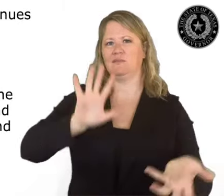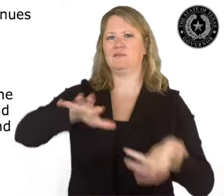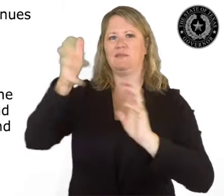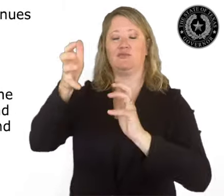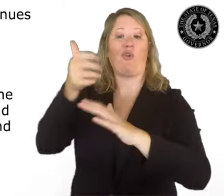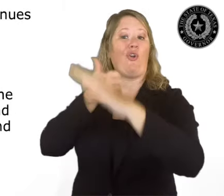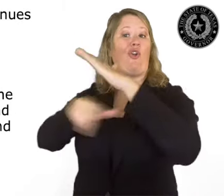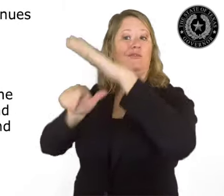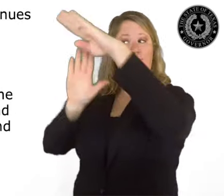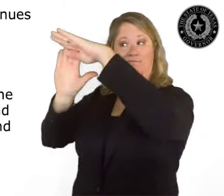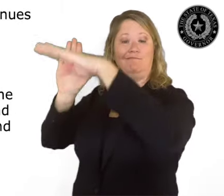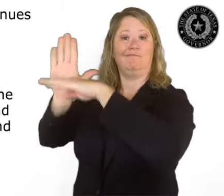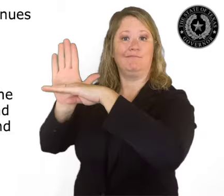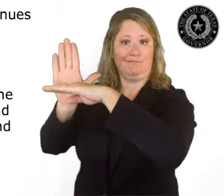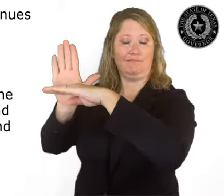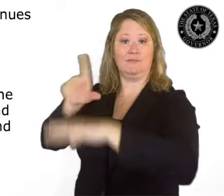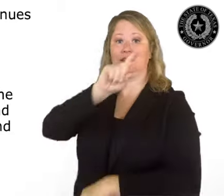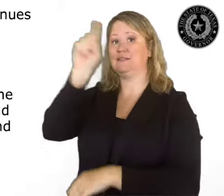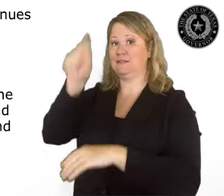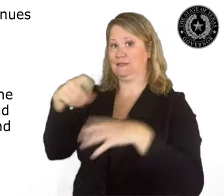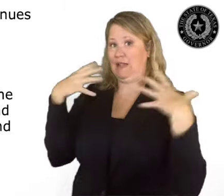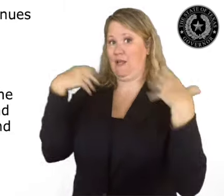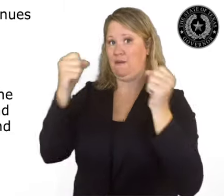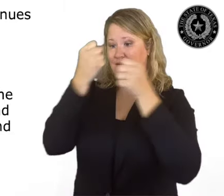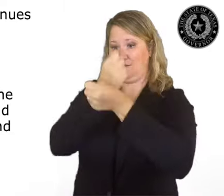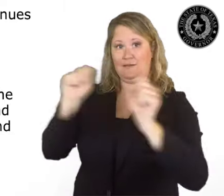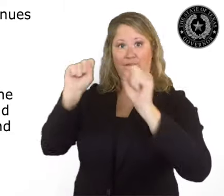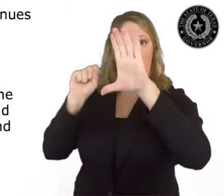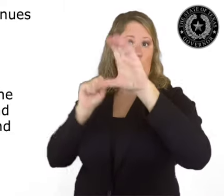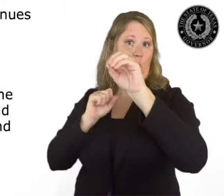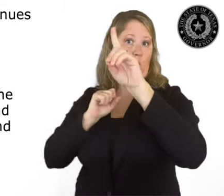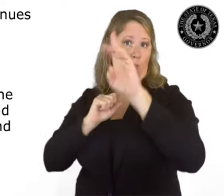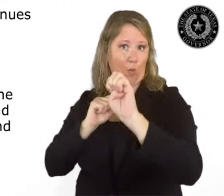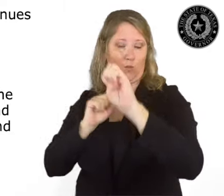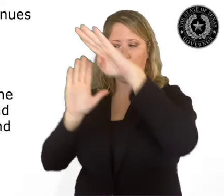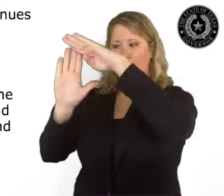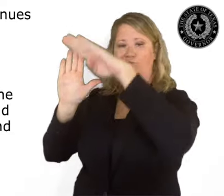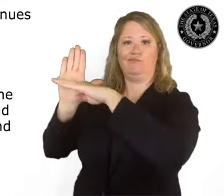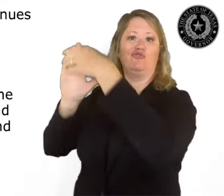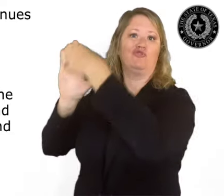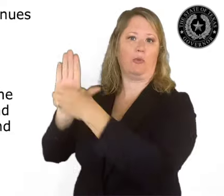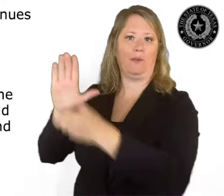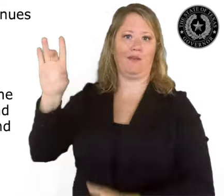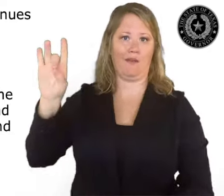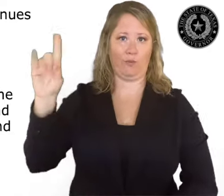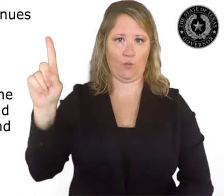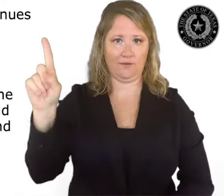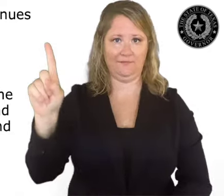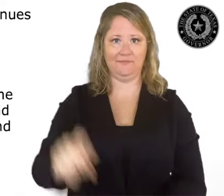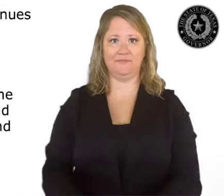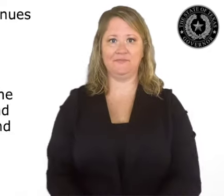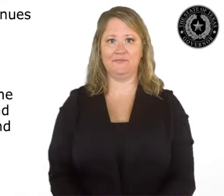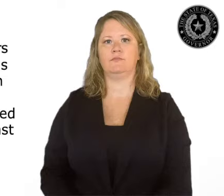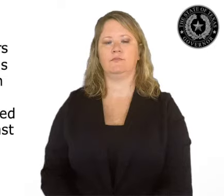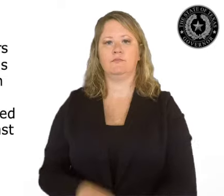disaster within the meaning of Chapter 81 of the Texas Health and Safety Code and